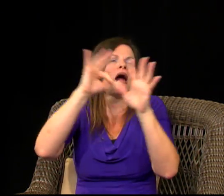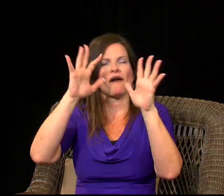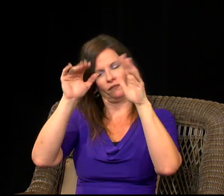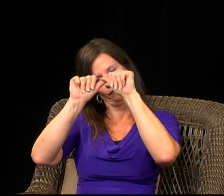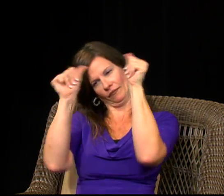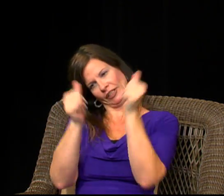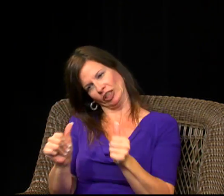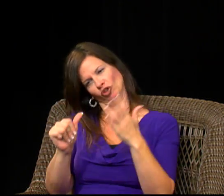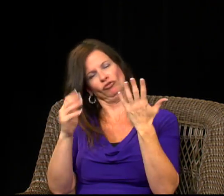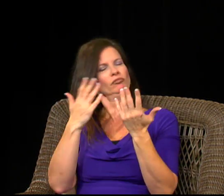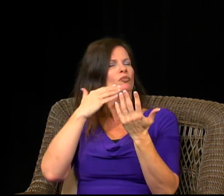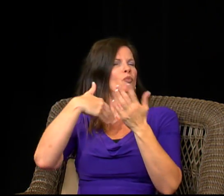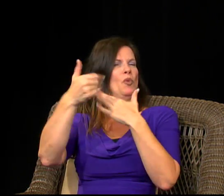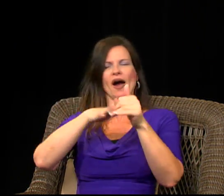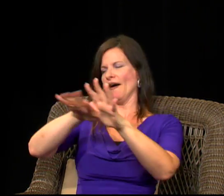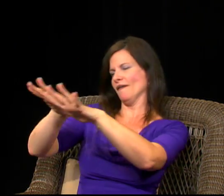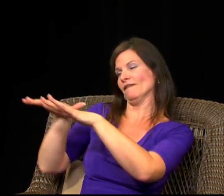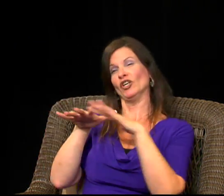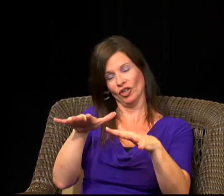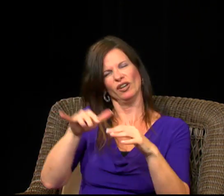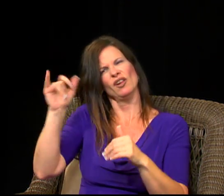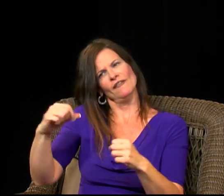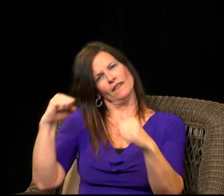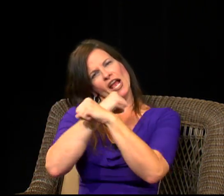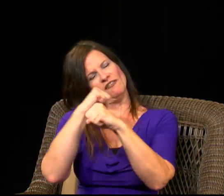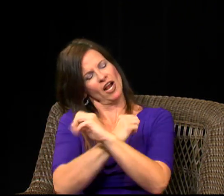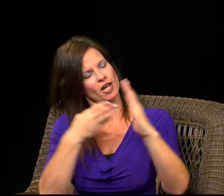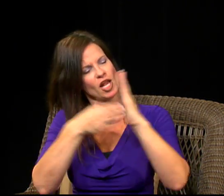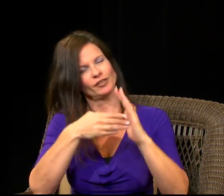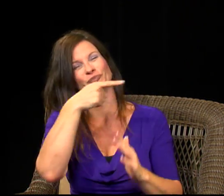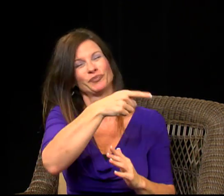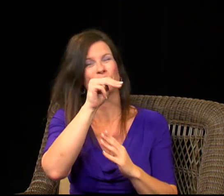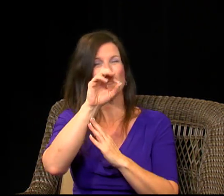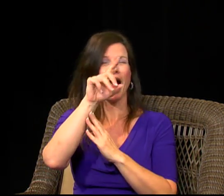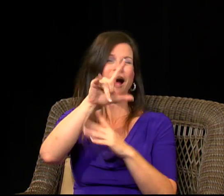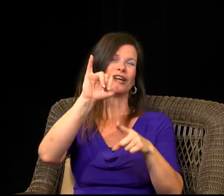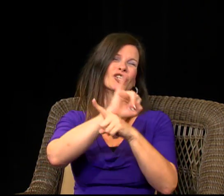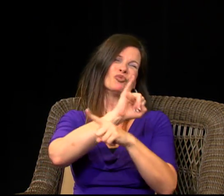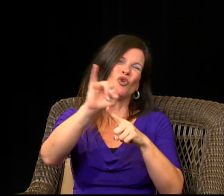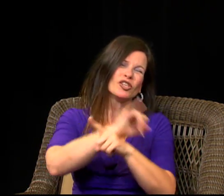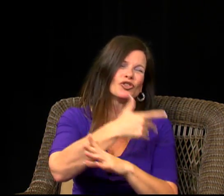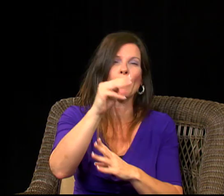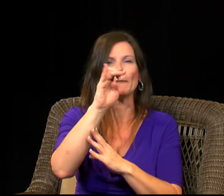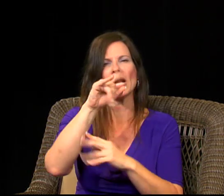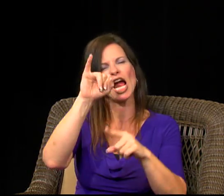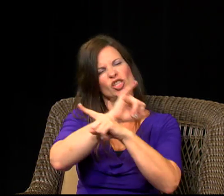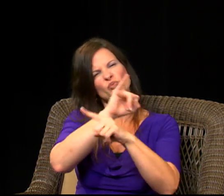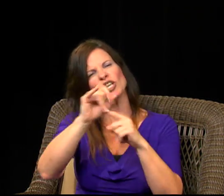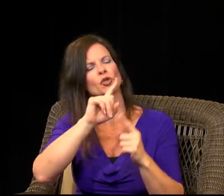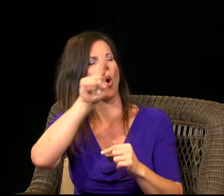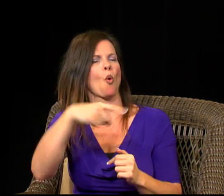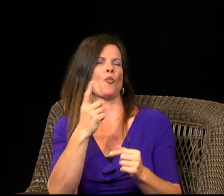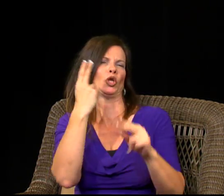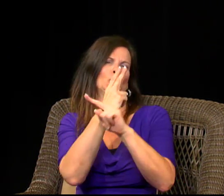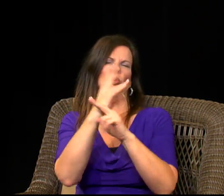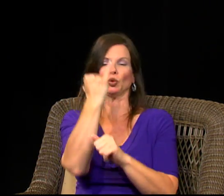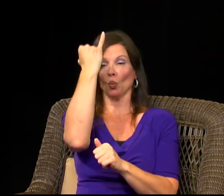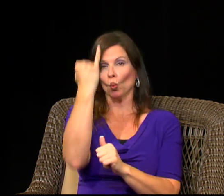and the image and how they are physically, what they look like. And so this is something that a lot of us fight